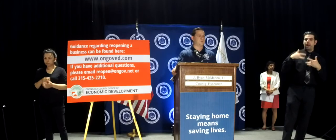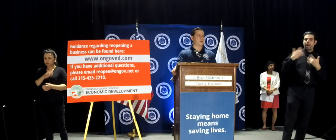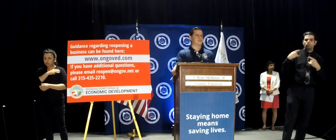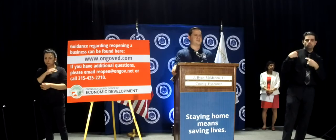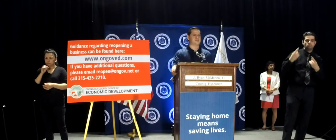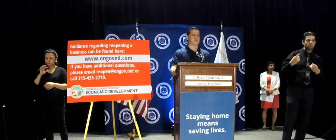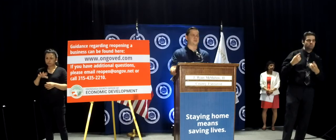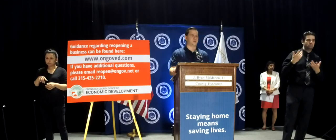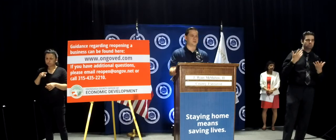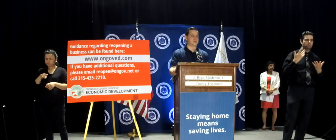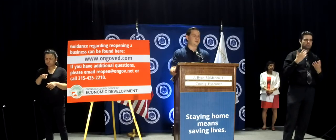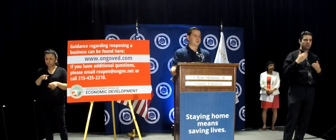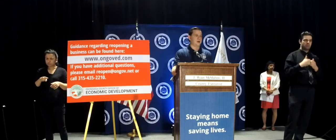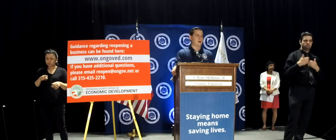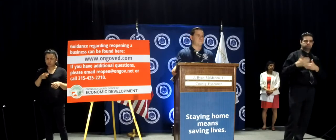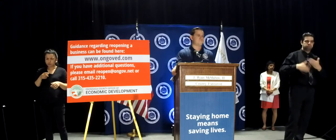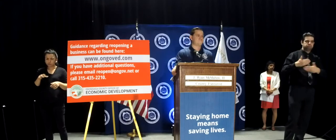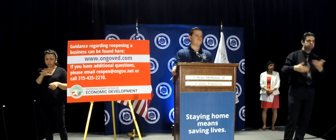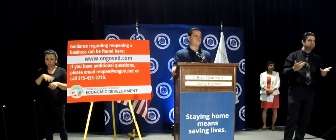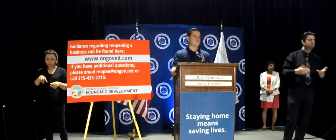that group makes the decisions for the region.